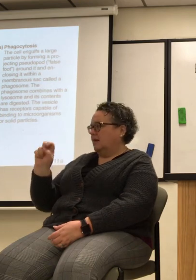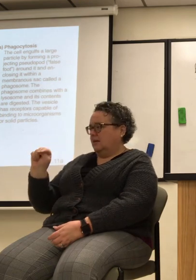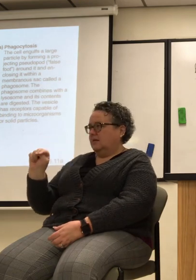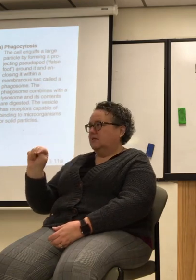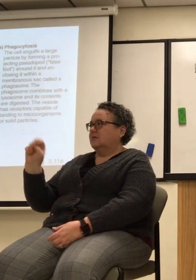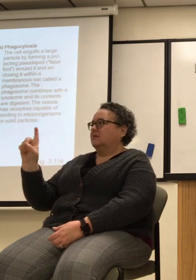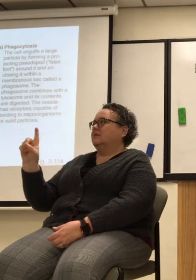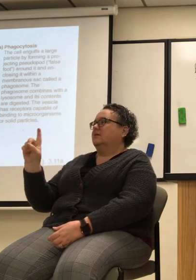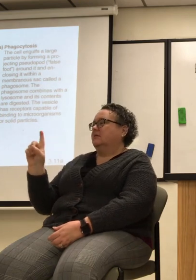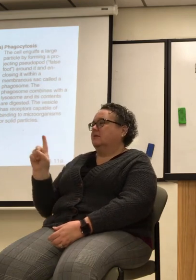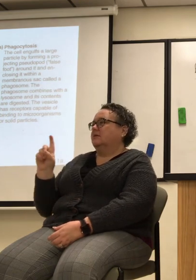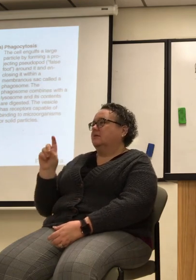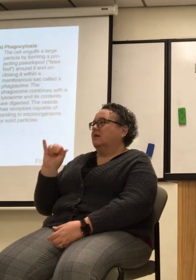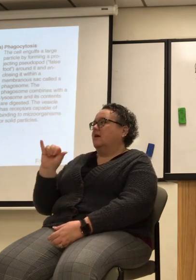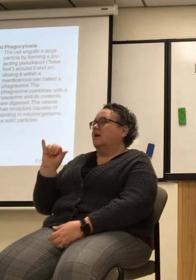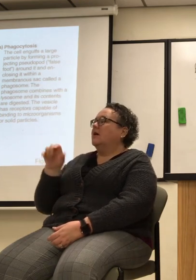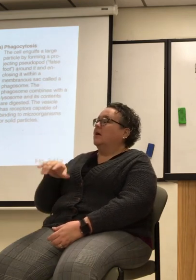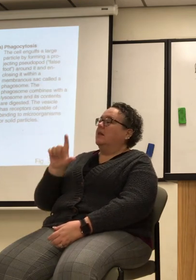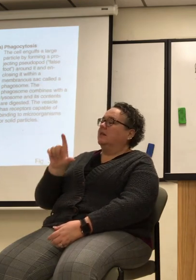I'll have to give you an example.